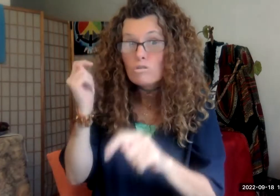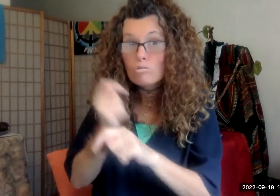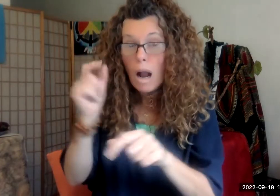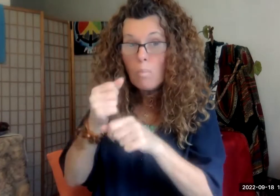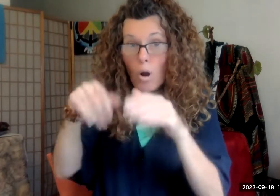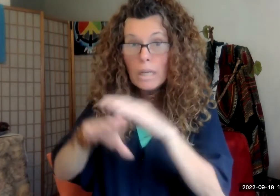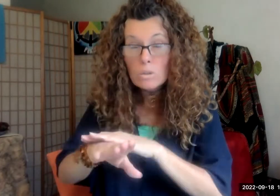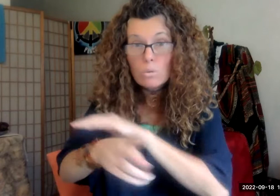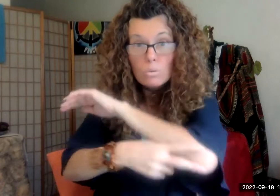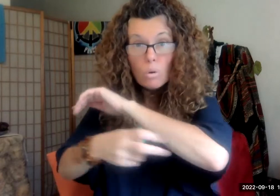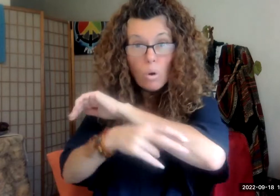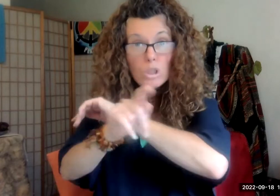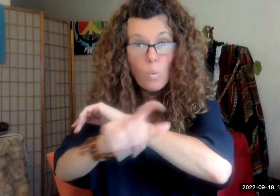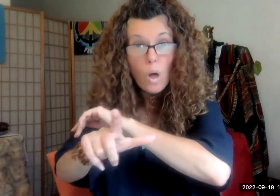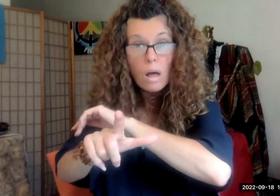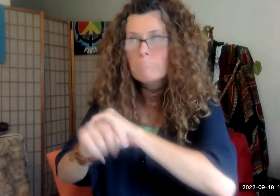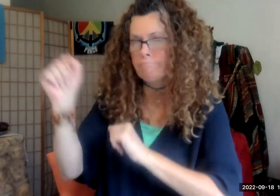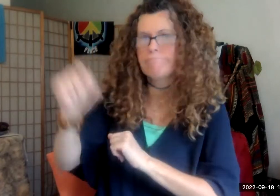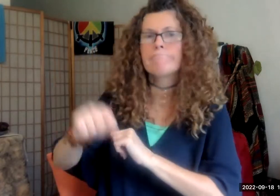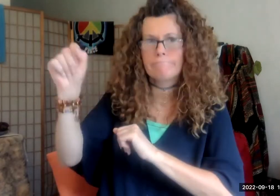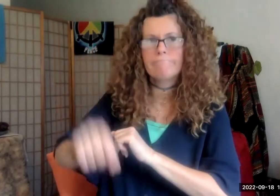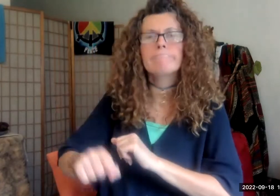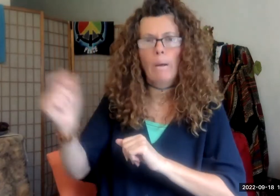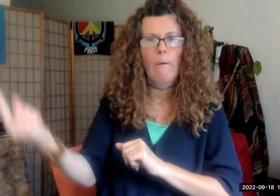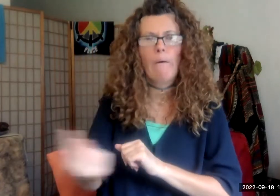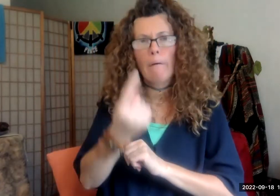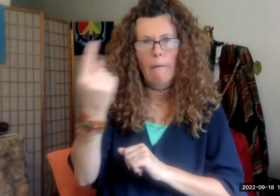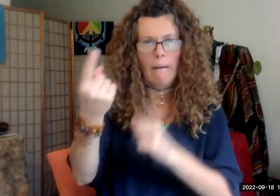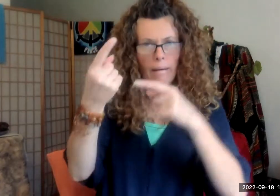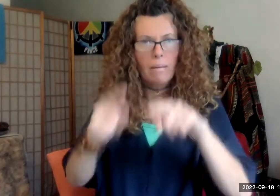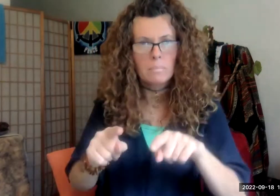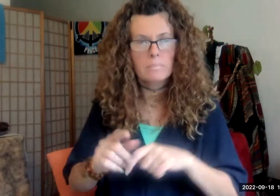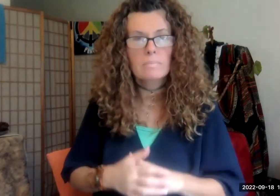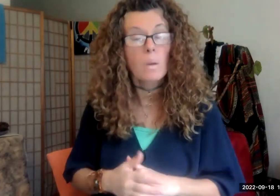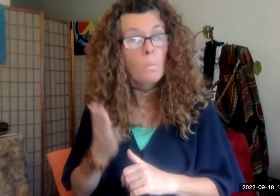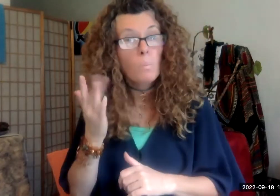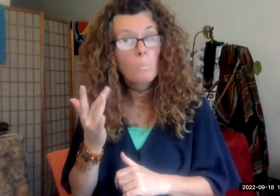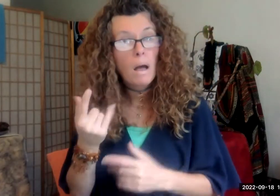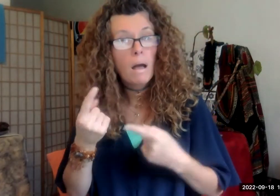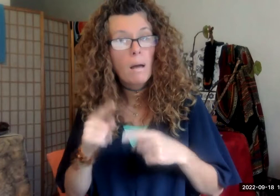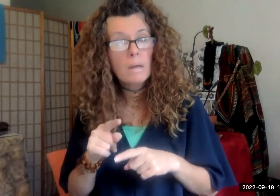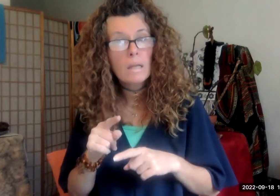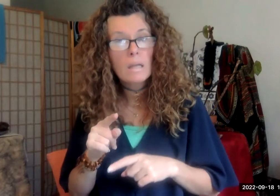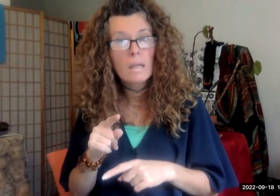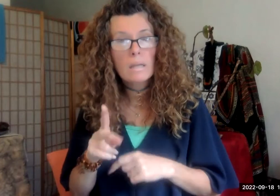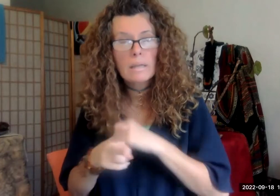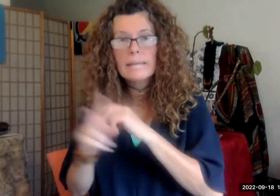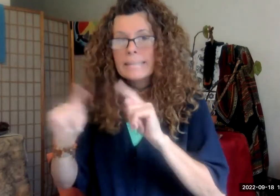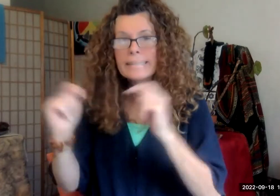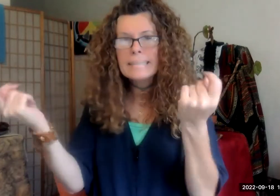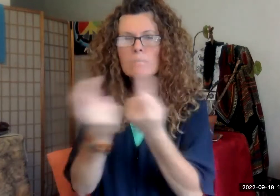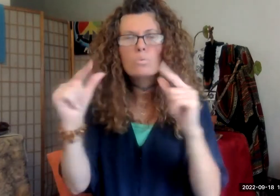answer is all the time. They're getting broken into all the time, because there are basically just looting teams